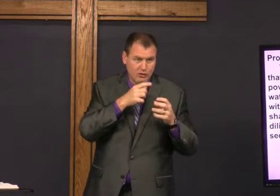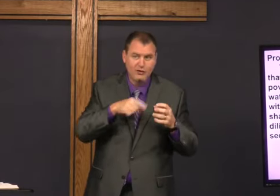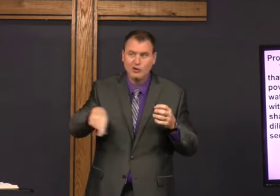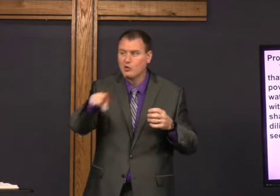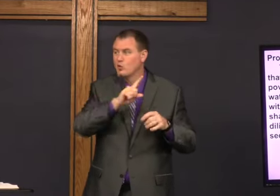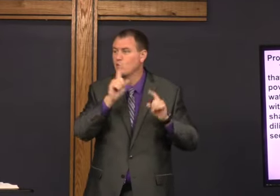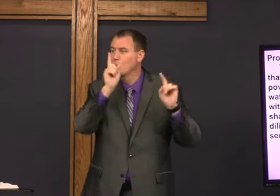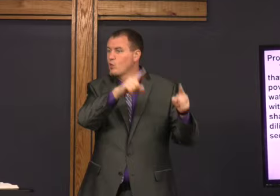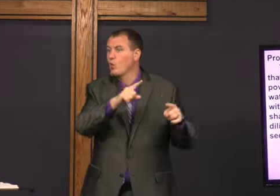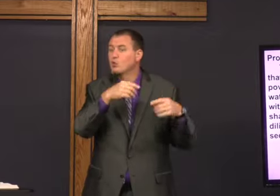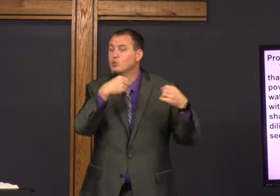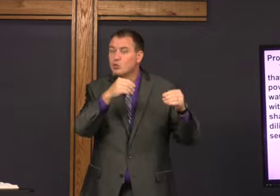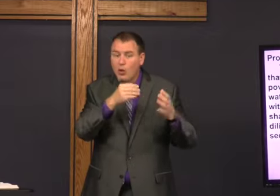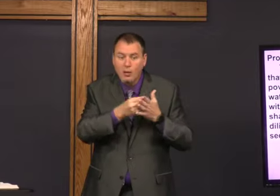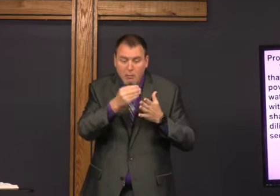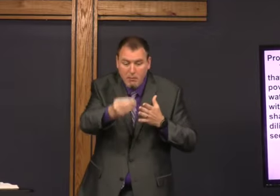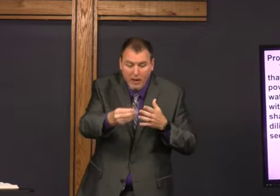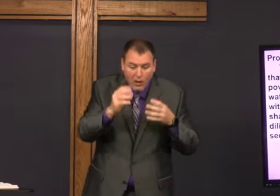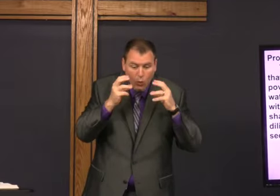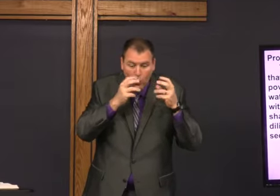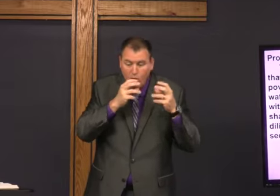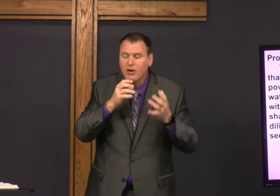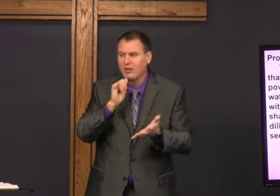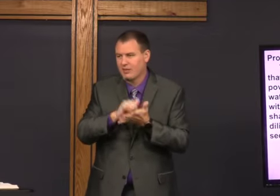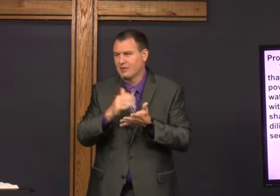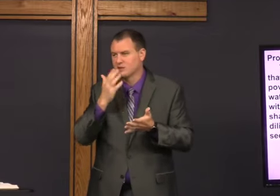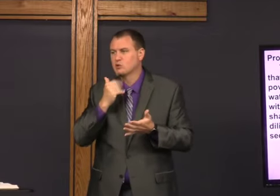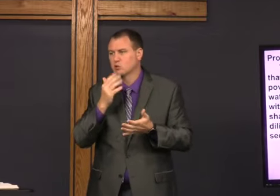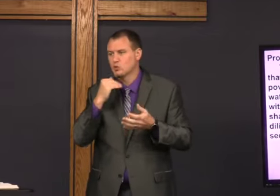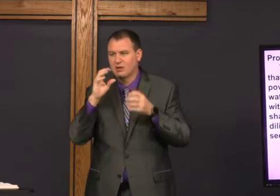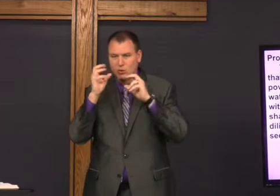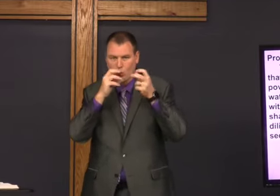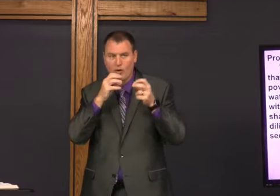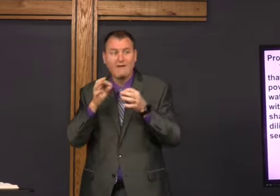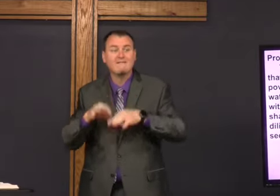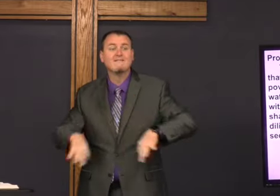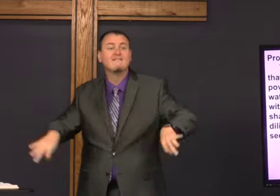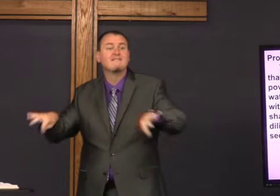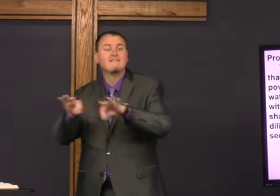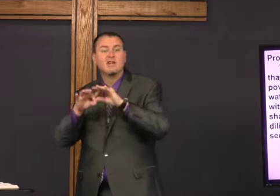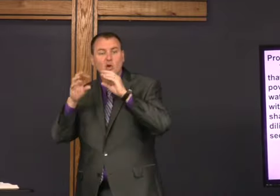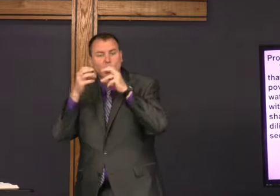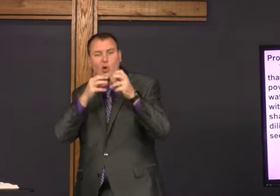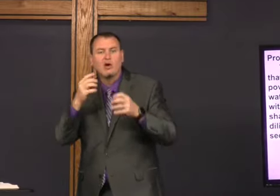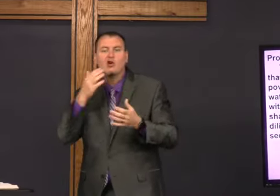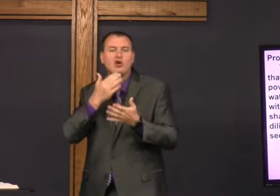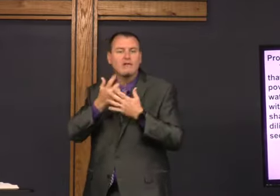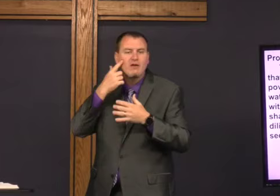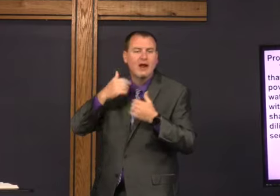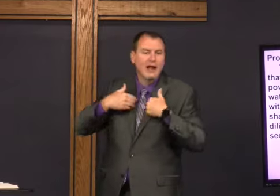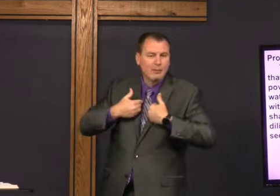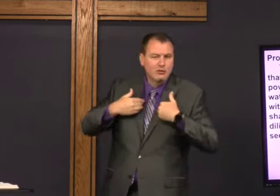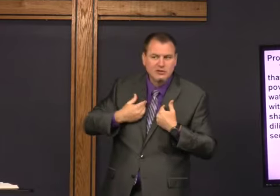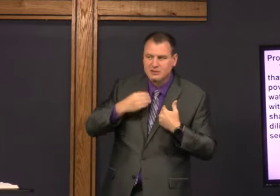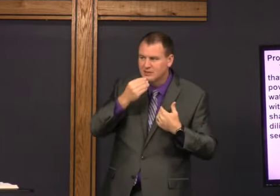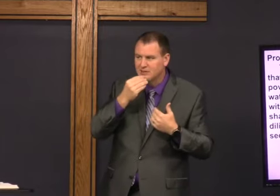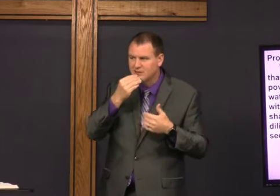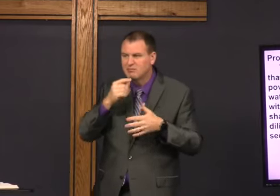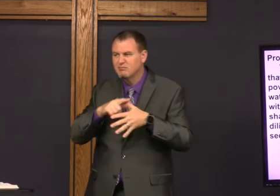corn. So you go to the store and you buy corn, a package, that's sweet corn. Field corn is what they